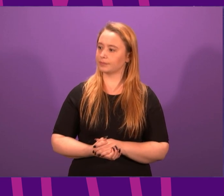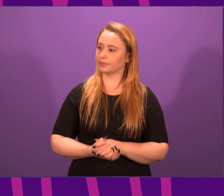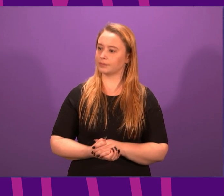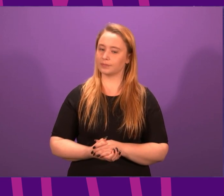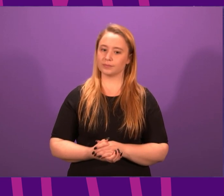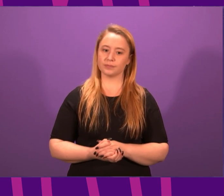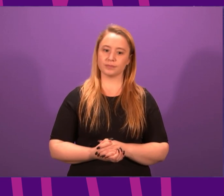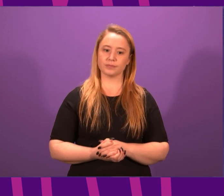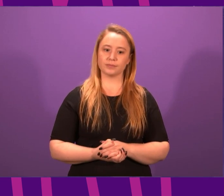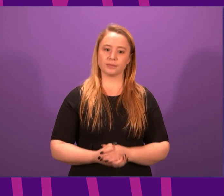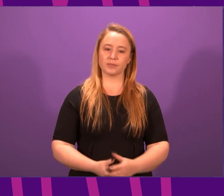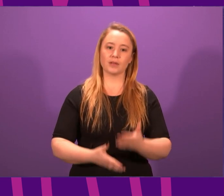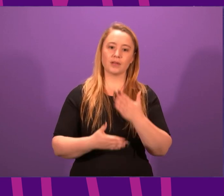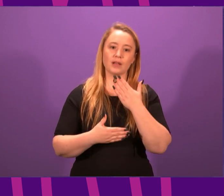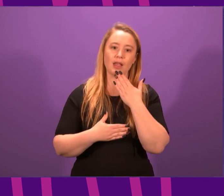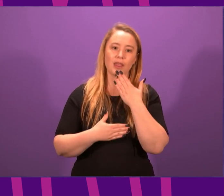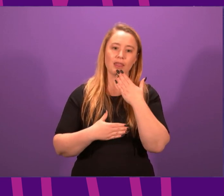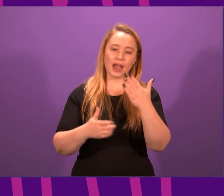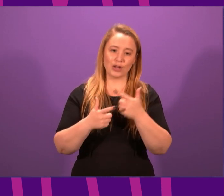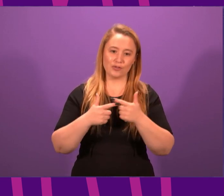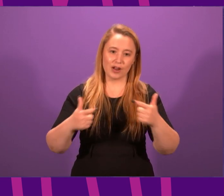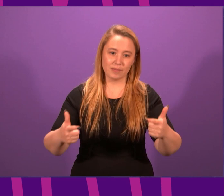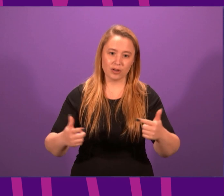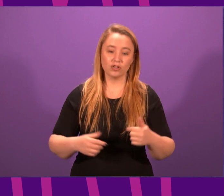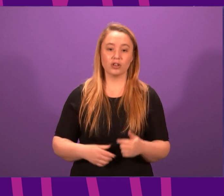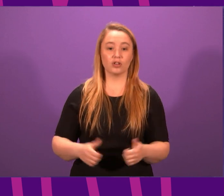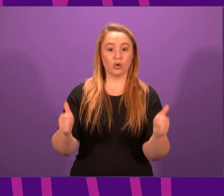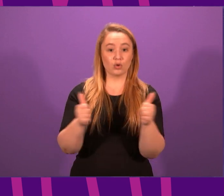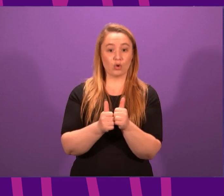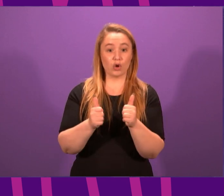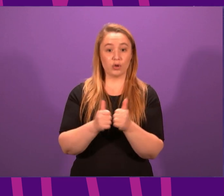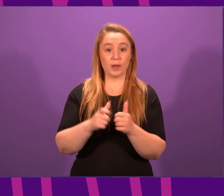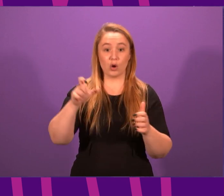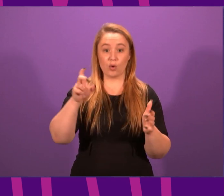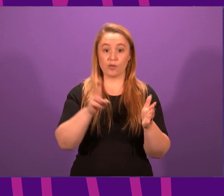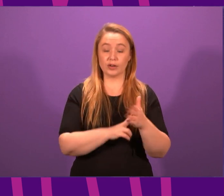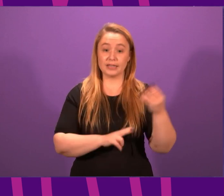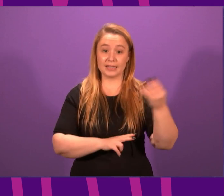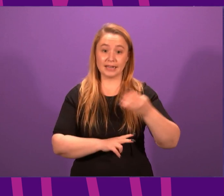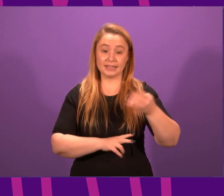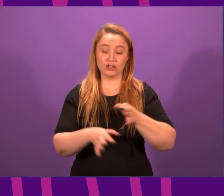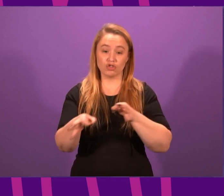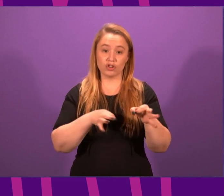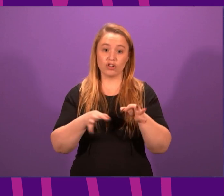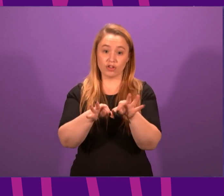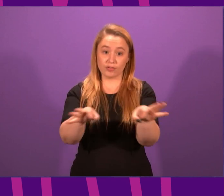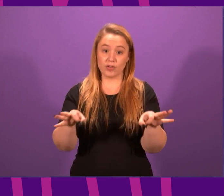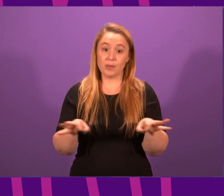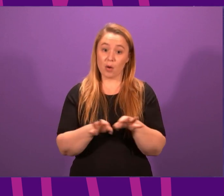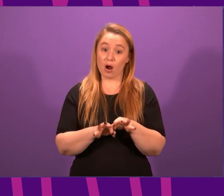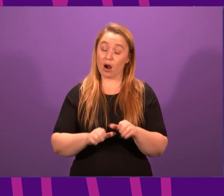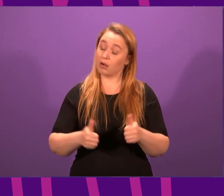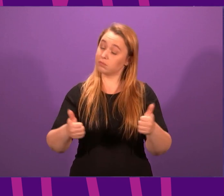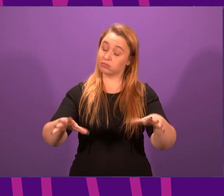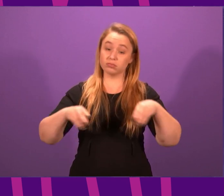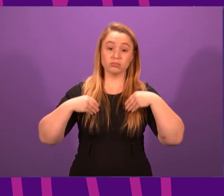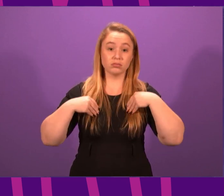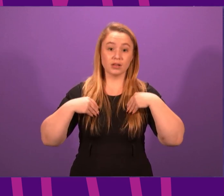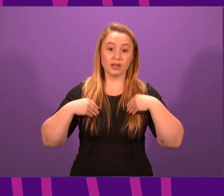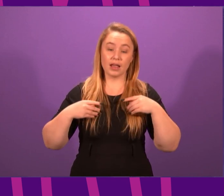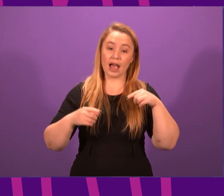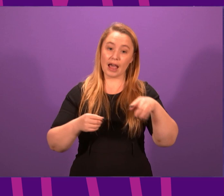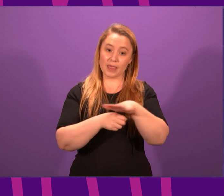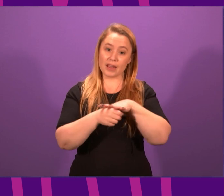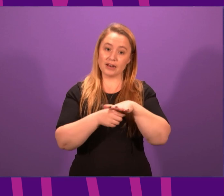Thank you very much, Presiding Officer. I welcome the document, COVID-19 Scotland's Strategic Framework, and in particular the emphasis it